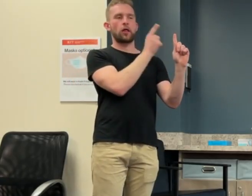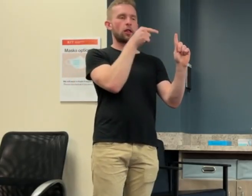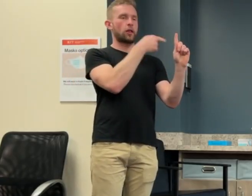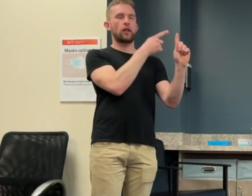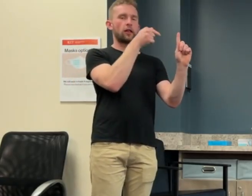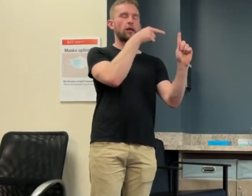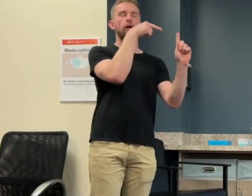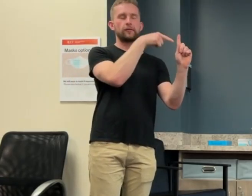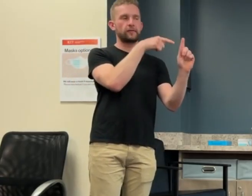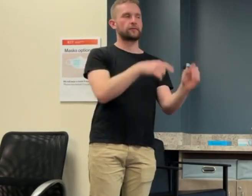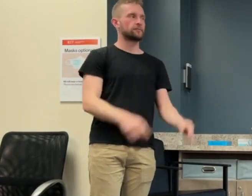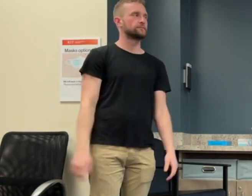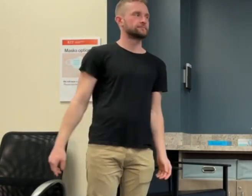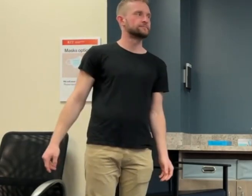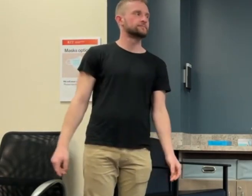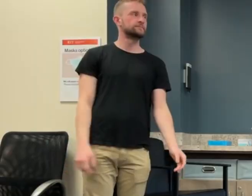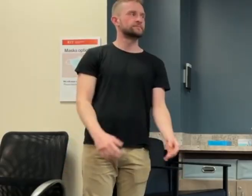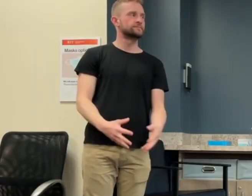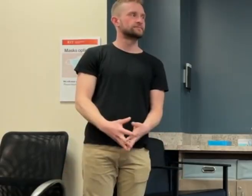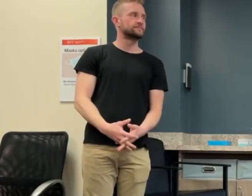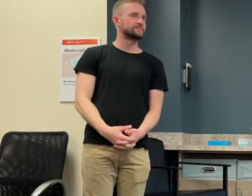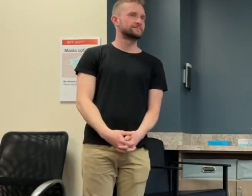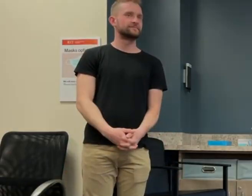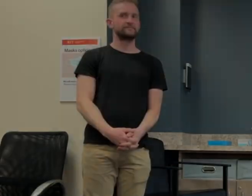aid in general.